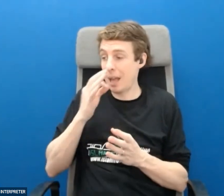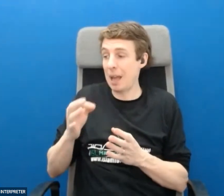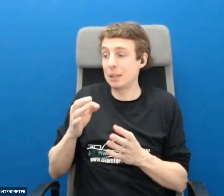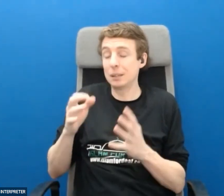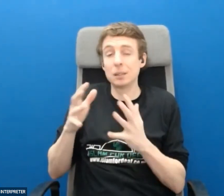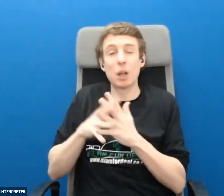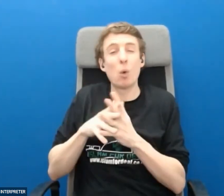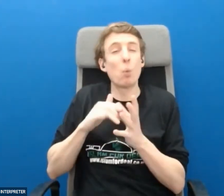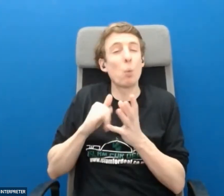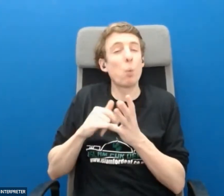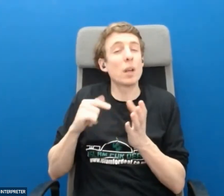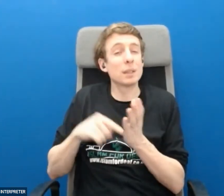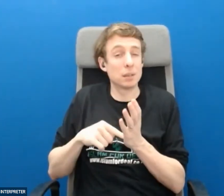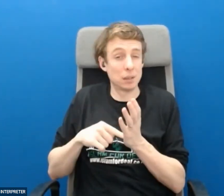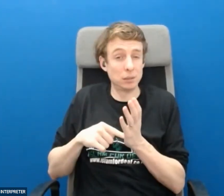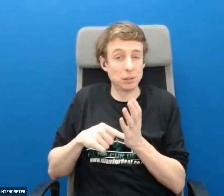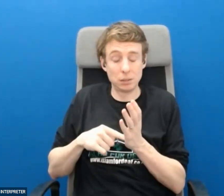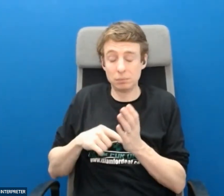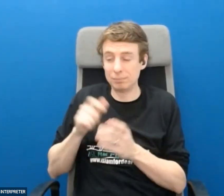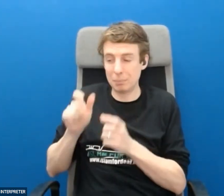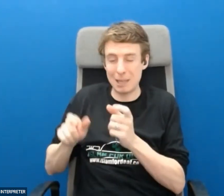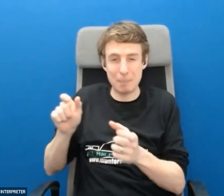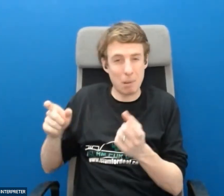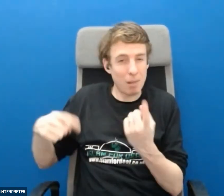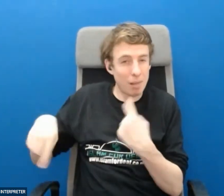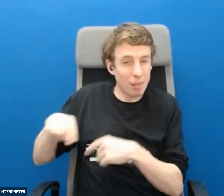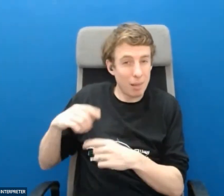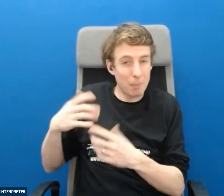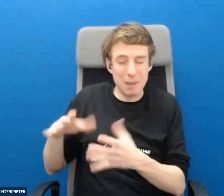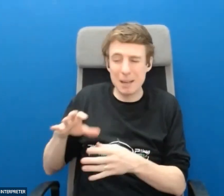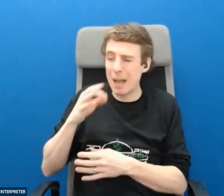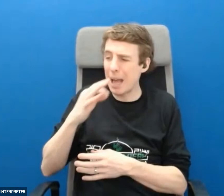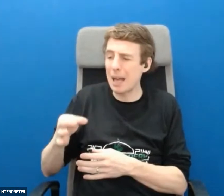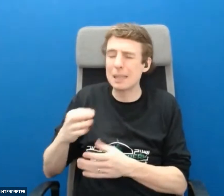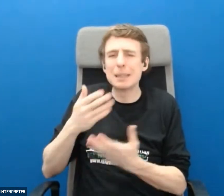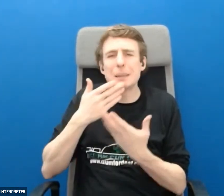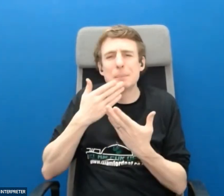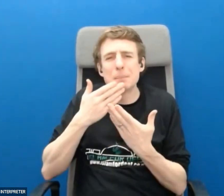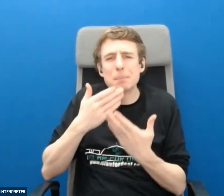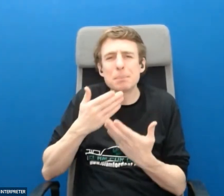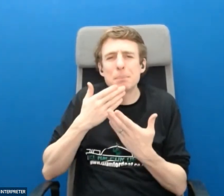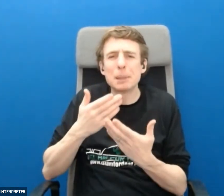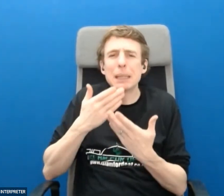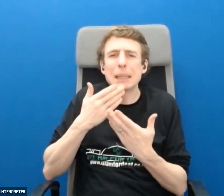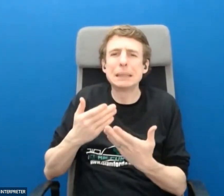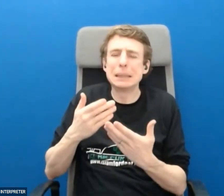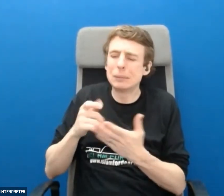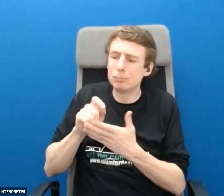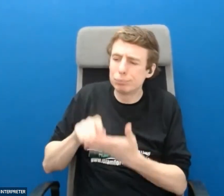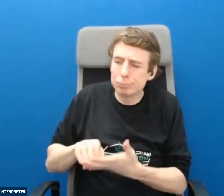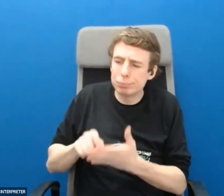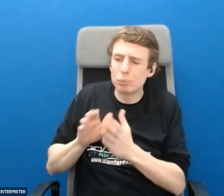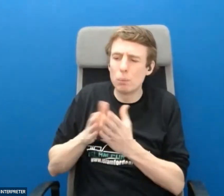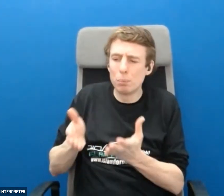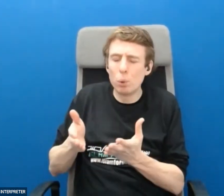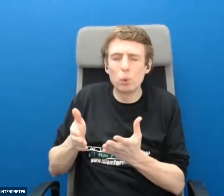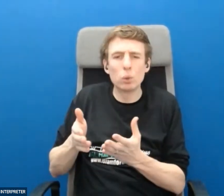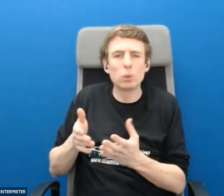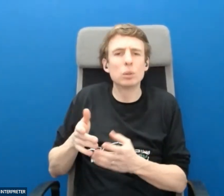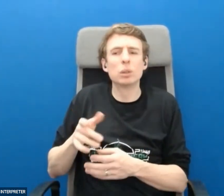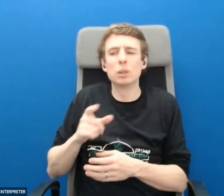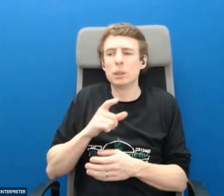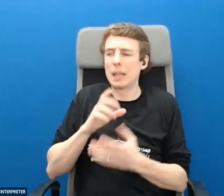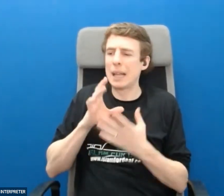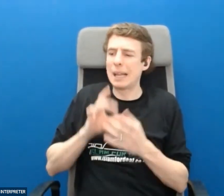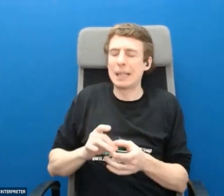Wasit about the belief of the people of the Sunnah, about the belief of the people